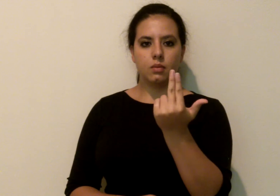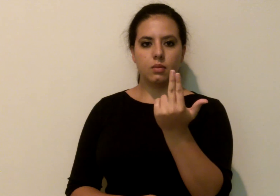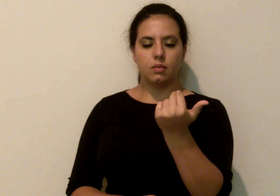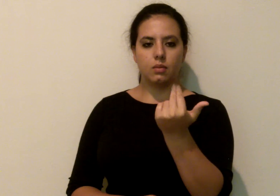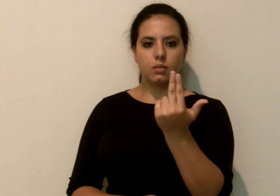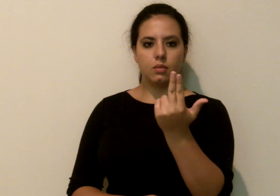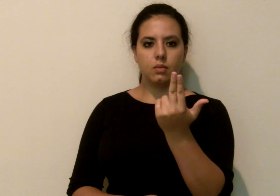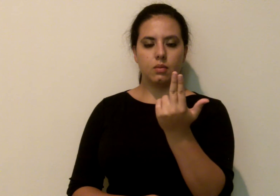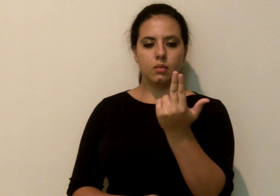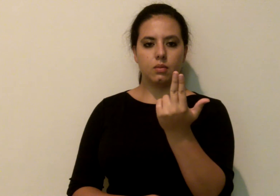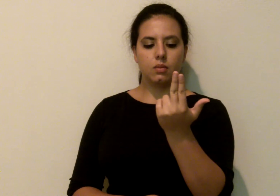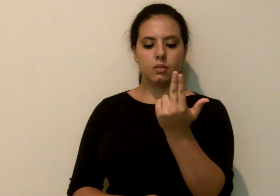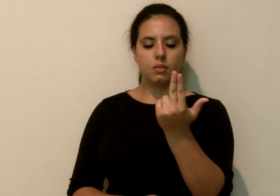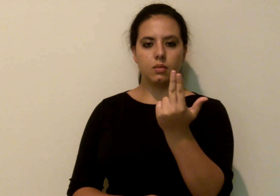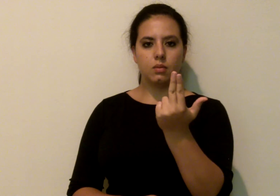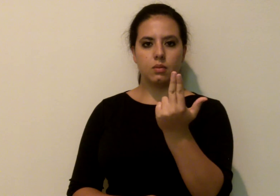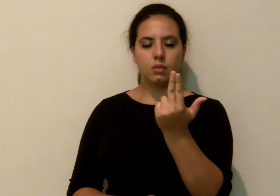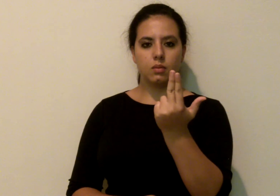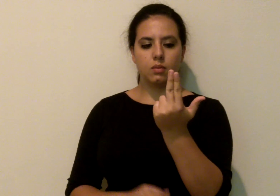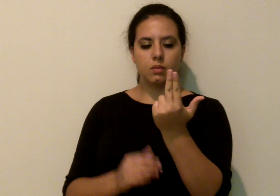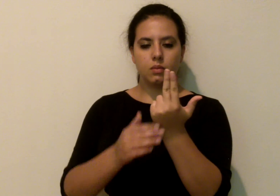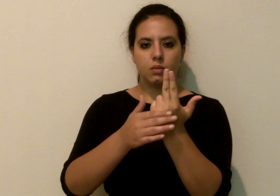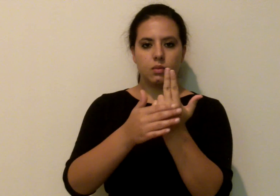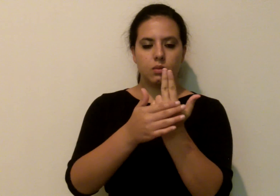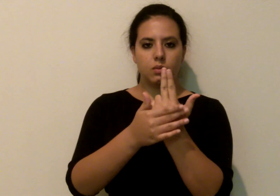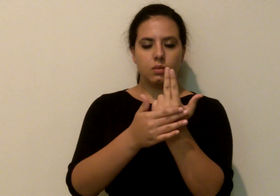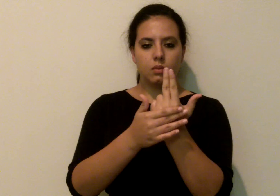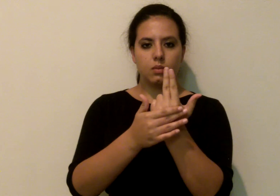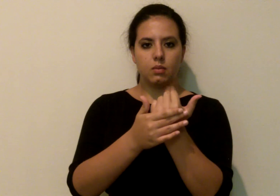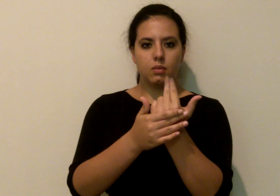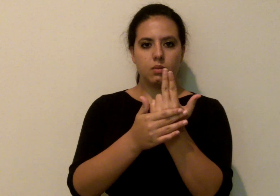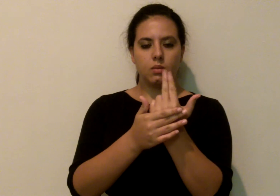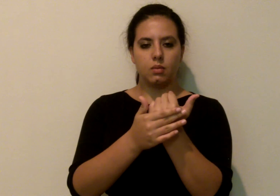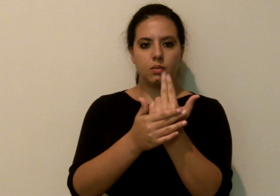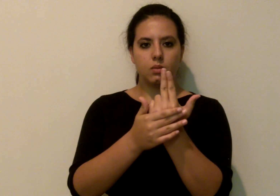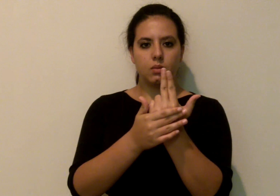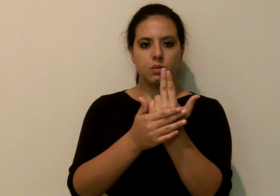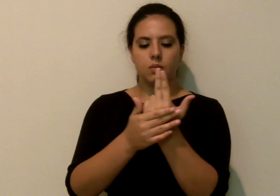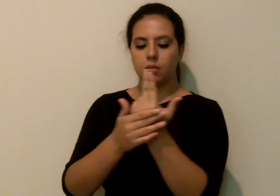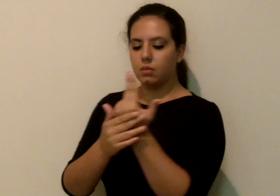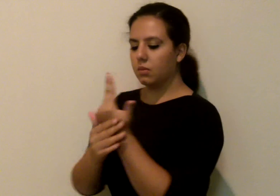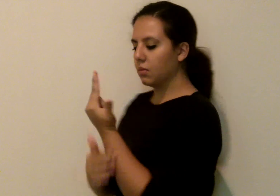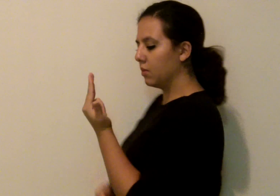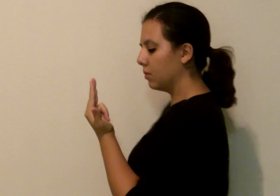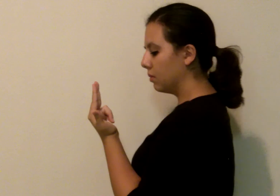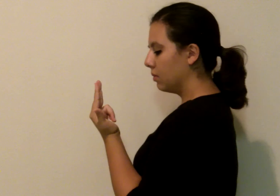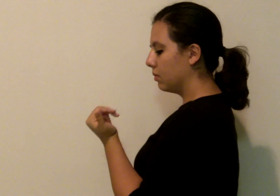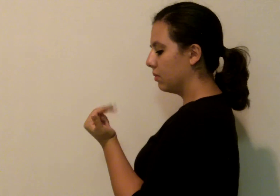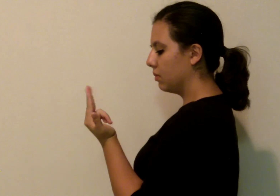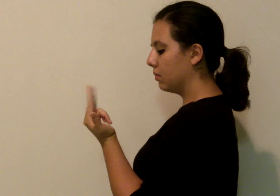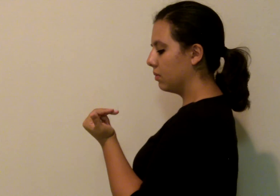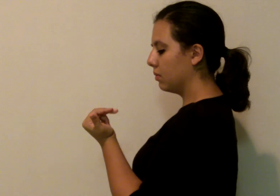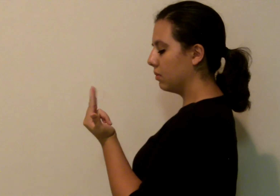13. The other fingers are straight and they bend at the base of the hand. 13. From the side, 13.